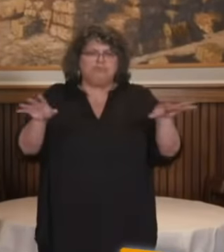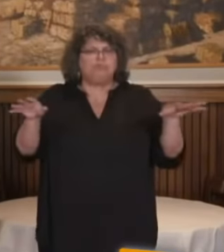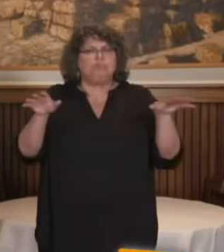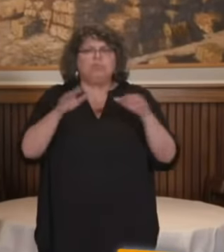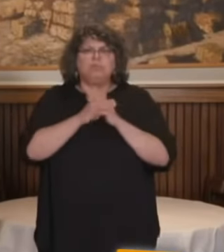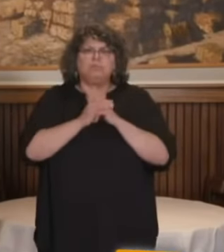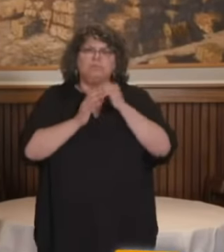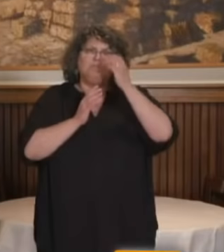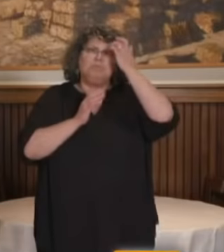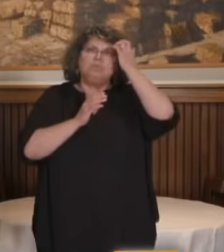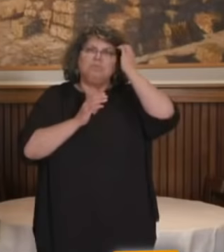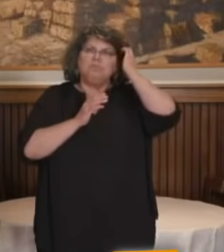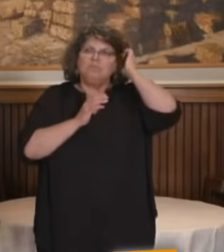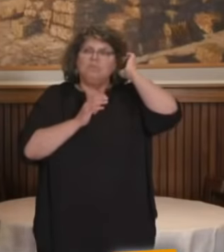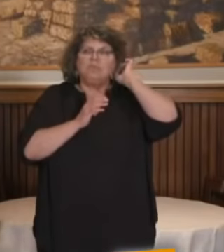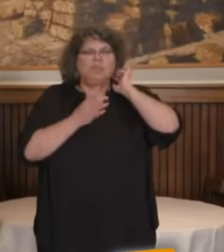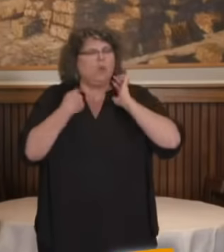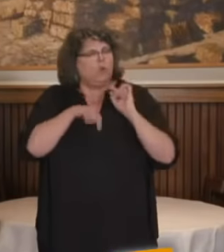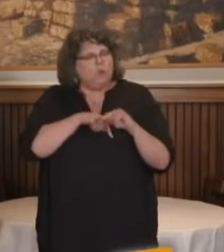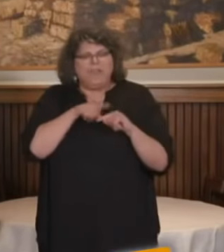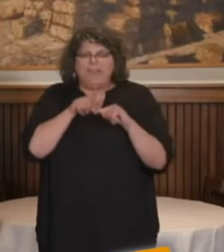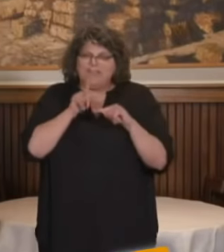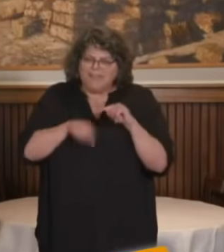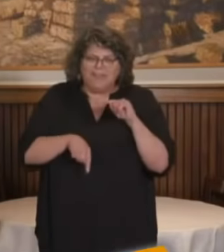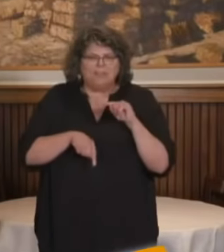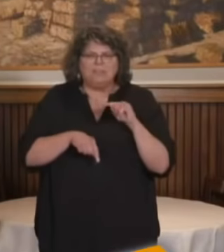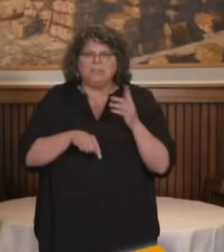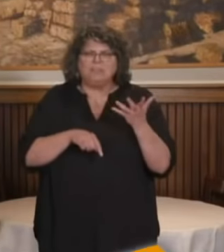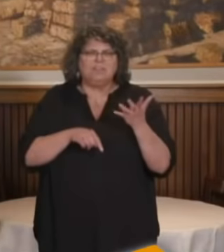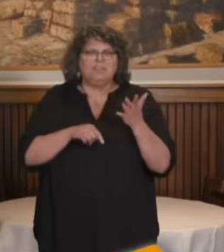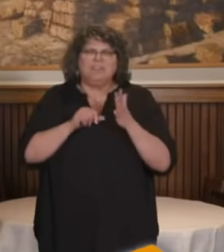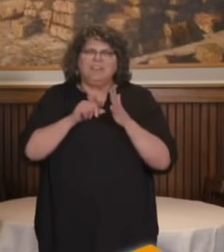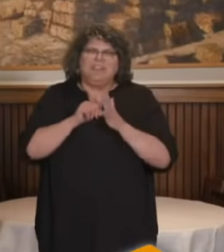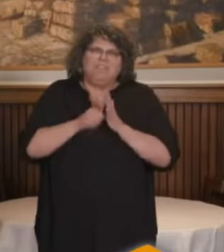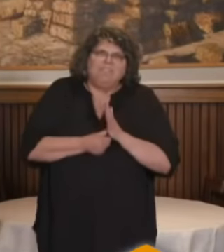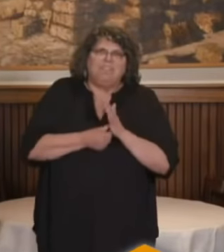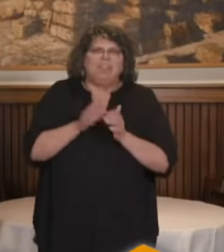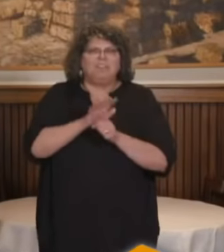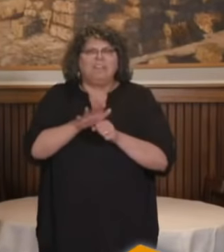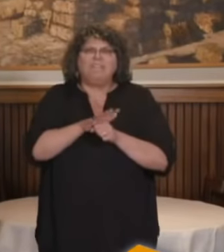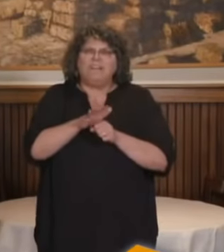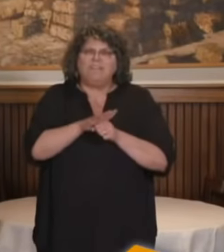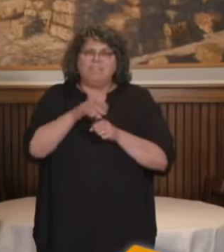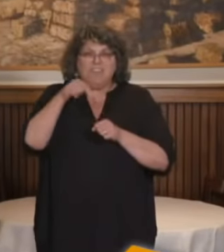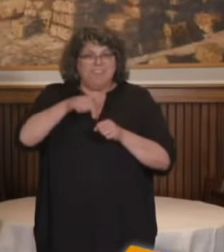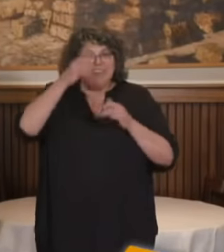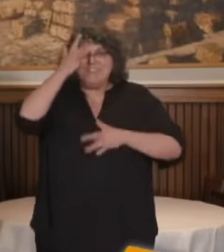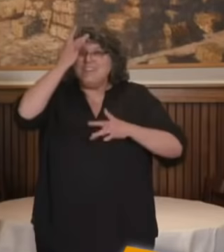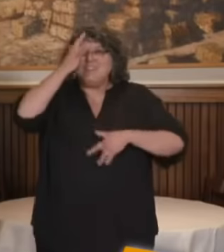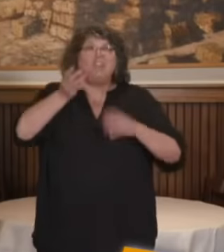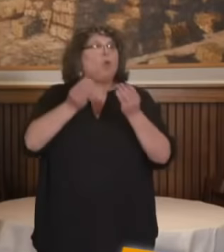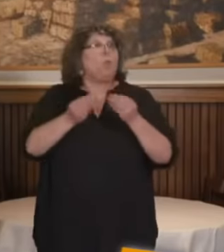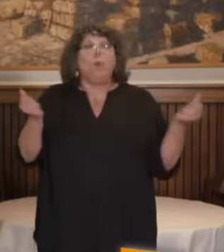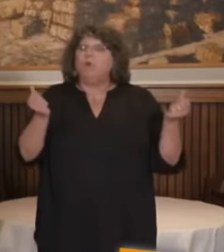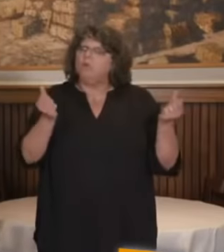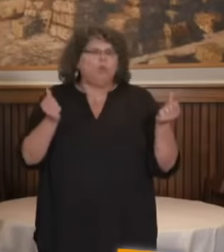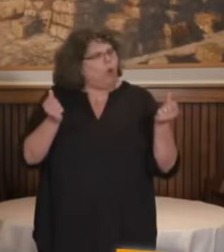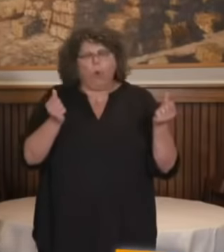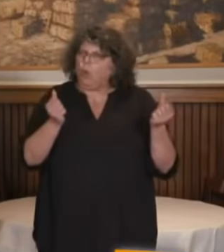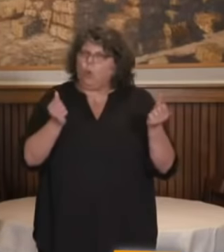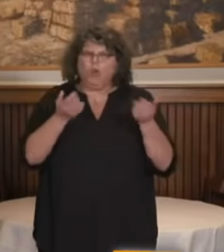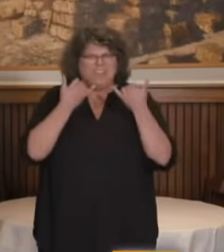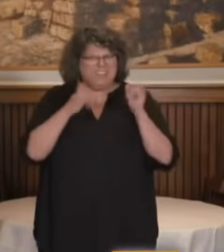disease. We cannot impress upon folks more that this disease has not gone away. It's